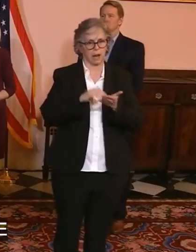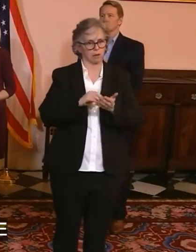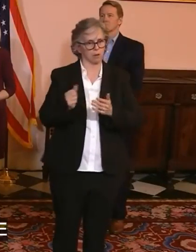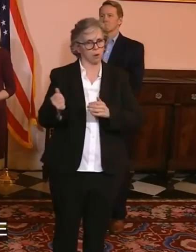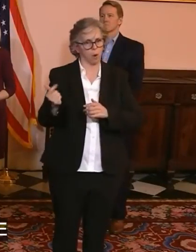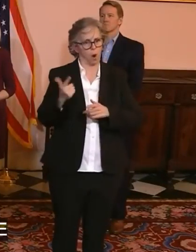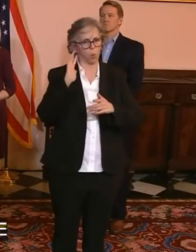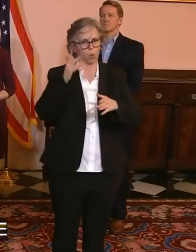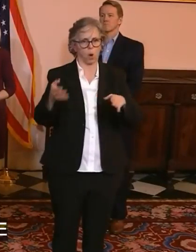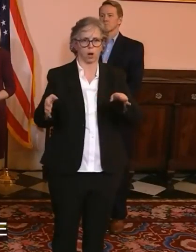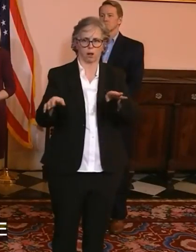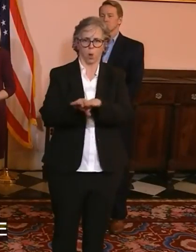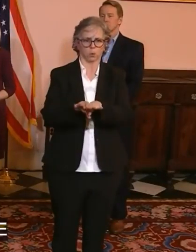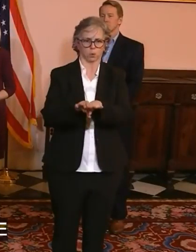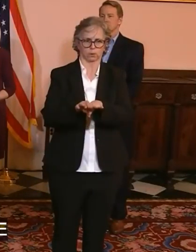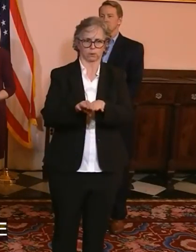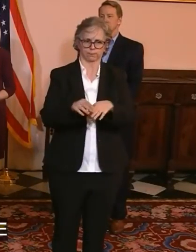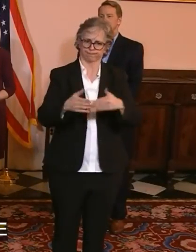Tattoo parlors as well.